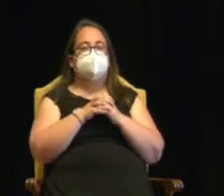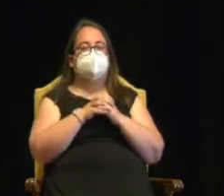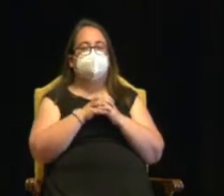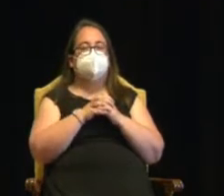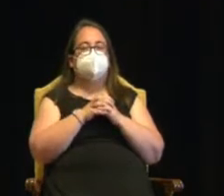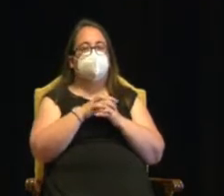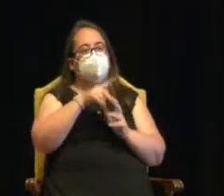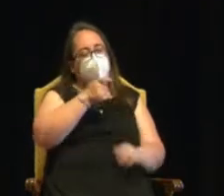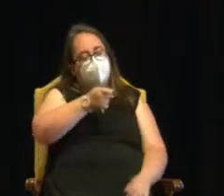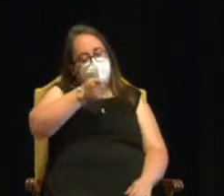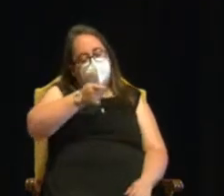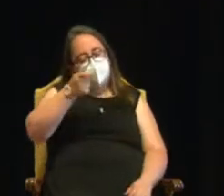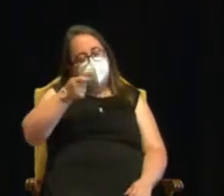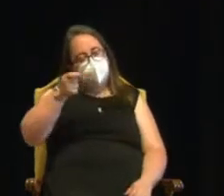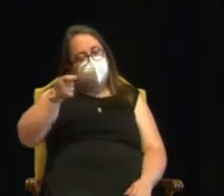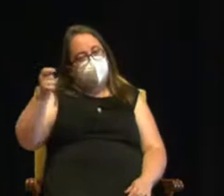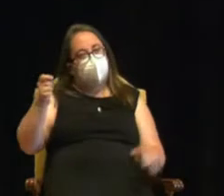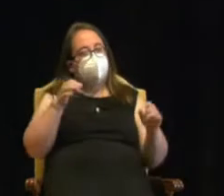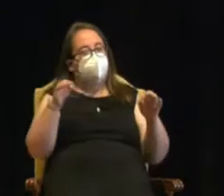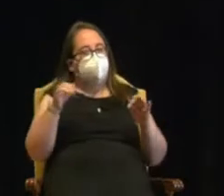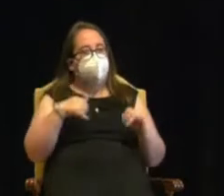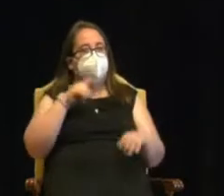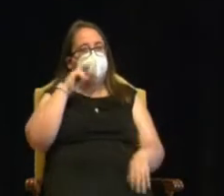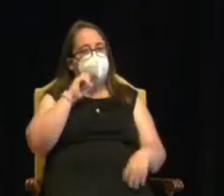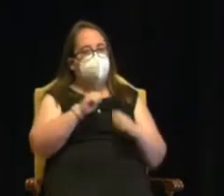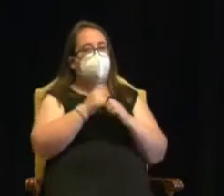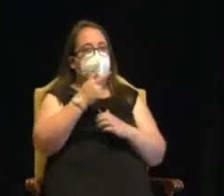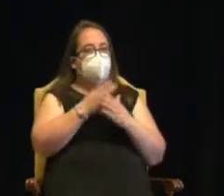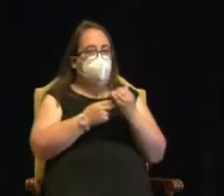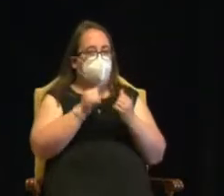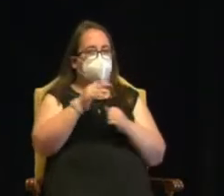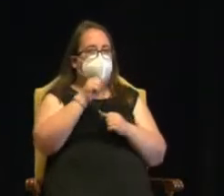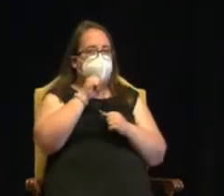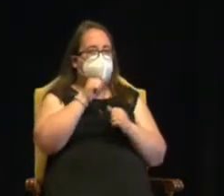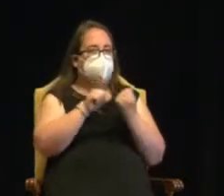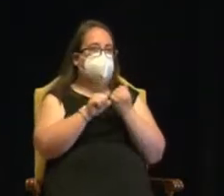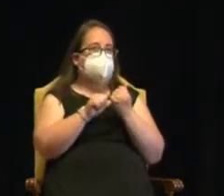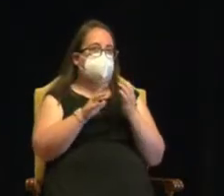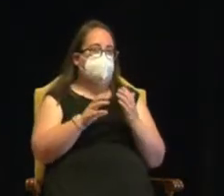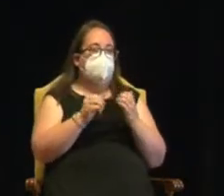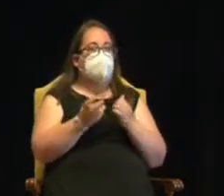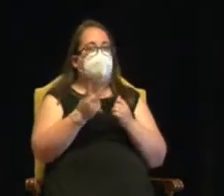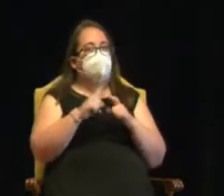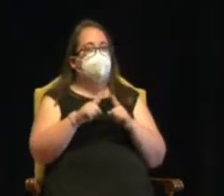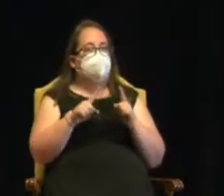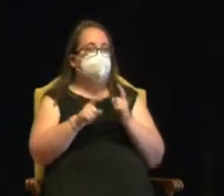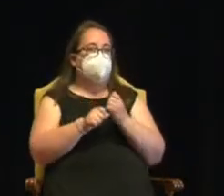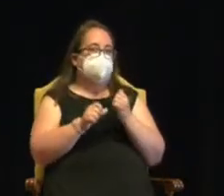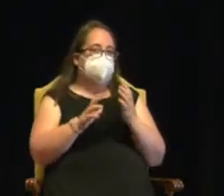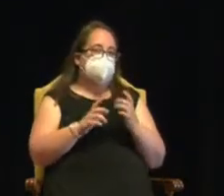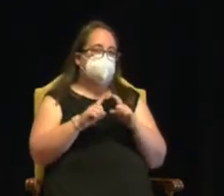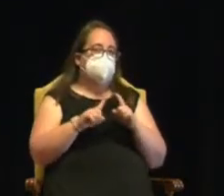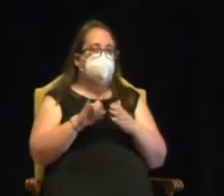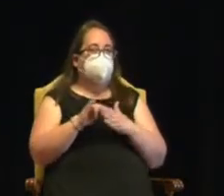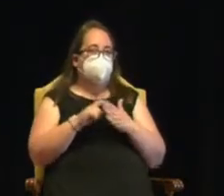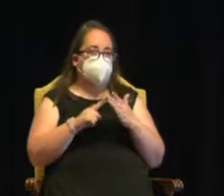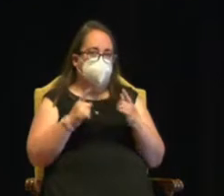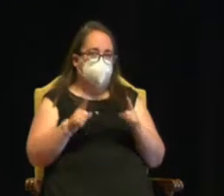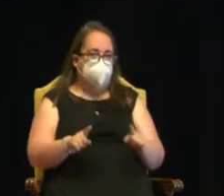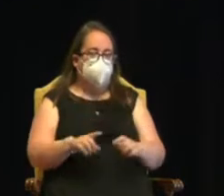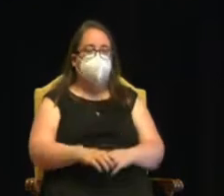little tiny details that he had sex with both his assistants, or like had sex with two different assistants, but that's just what